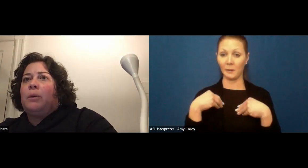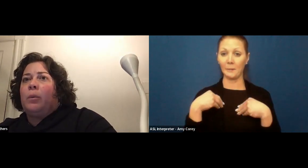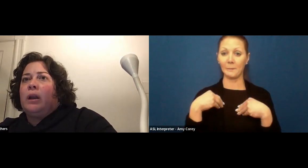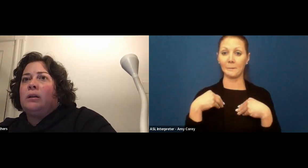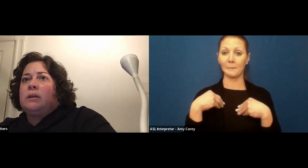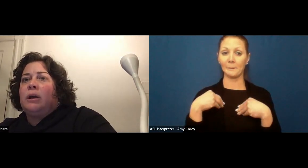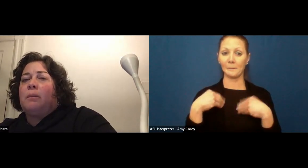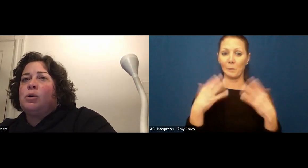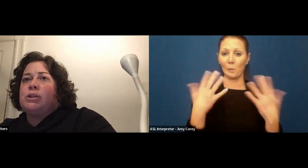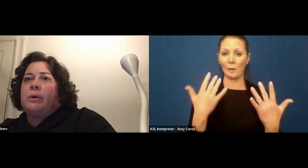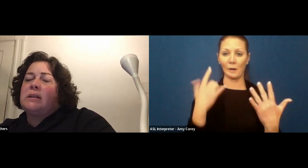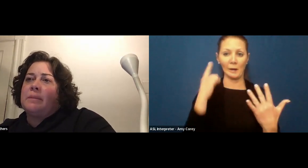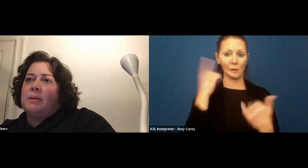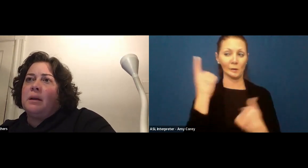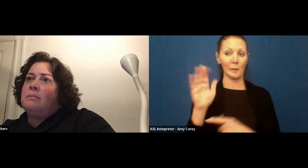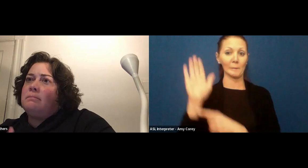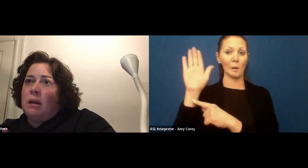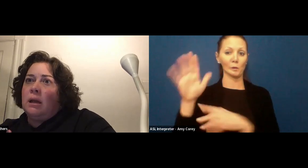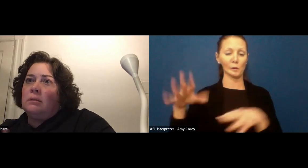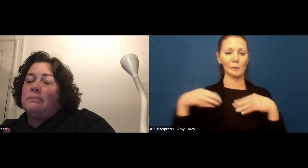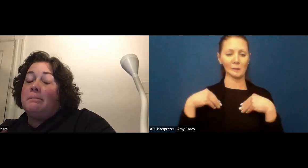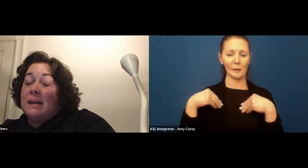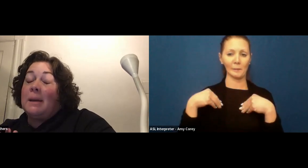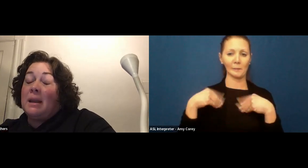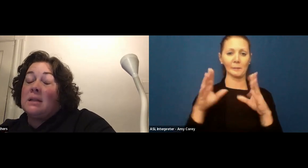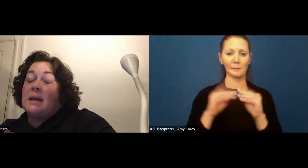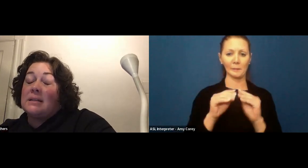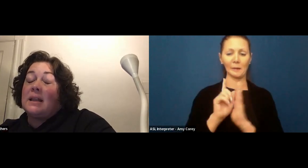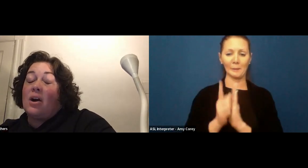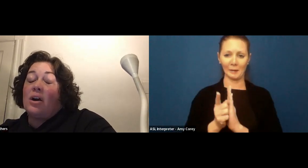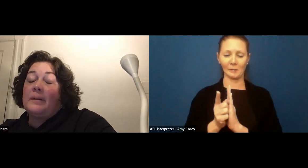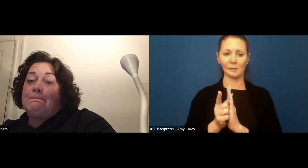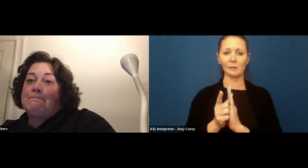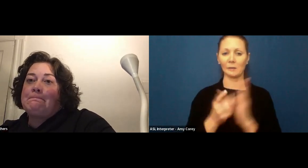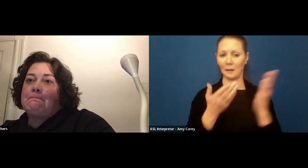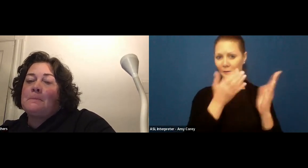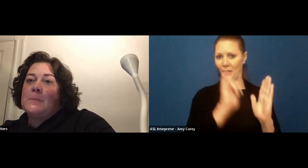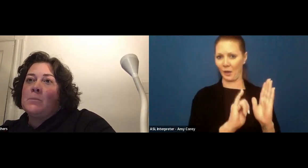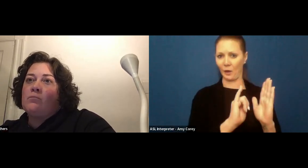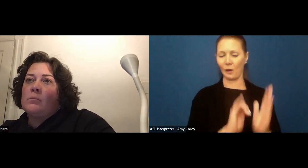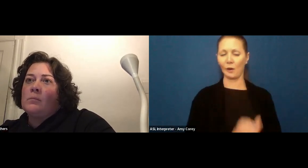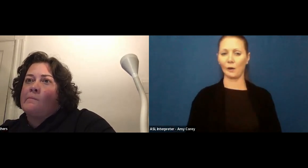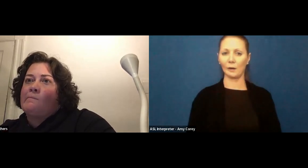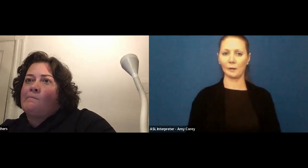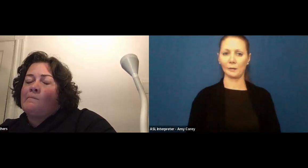And I'll be waiting to hear a motion to accept the meeting minutes as they are.